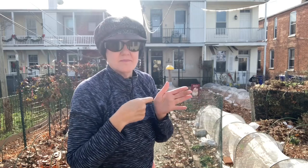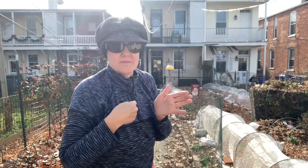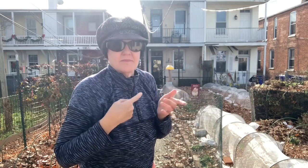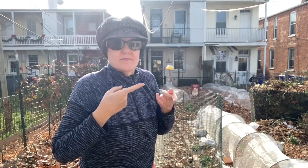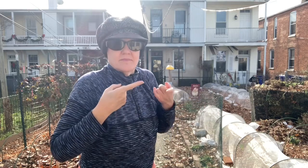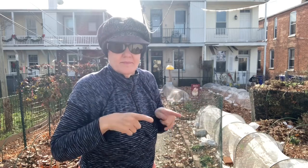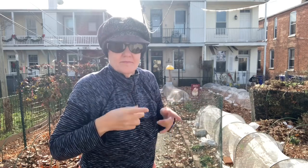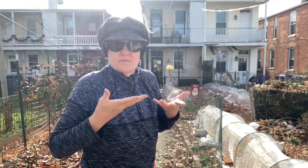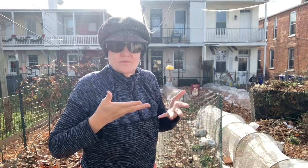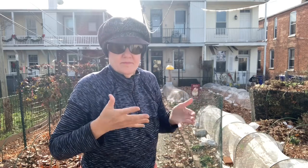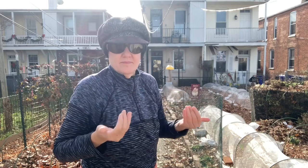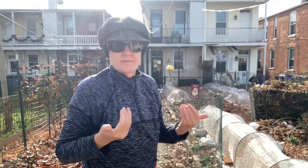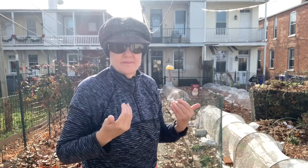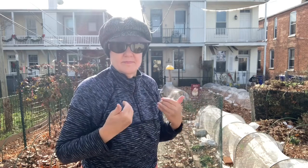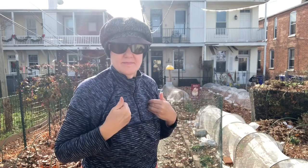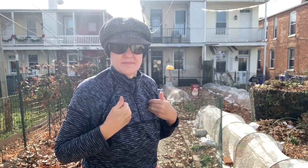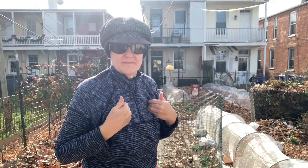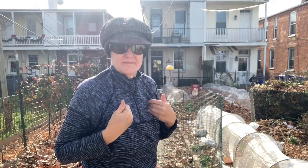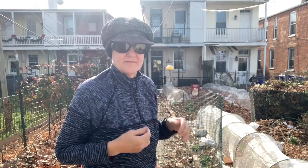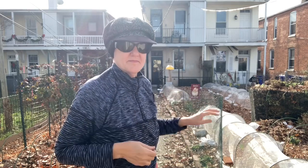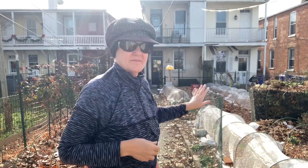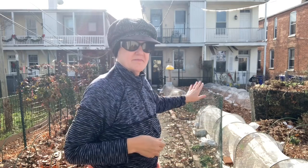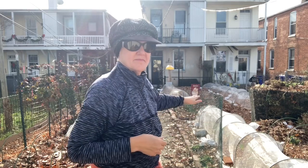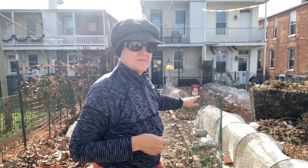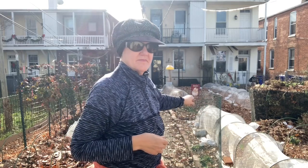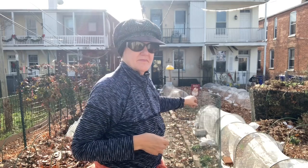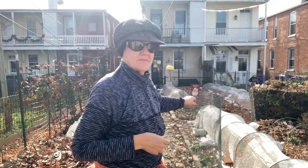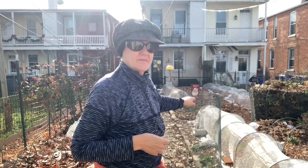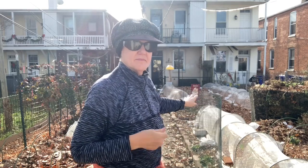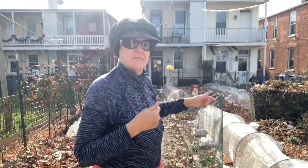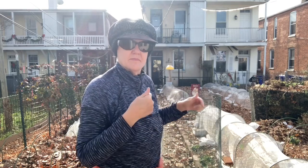Of course, this isn't required, but I happen to have this hardware cloth.